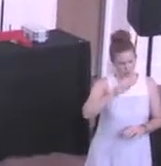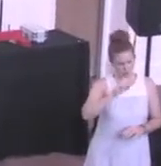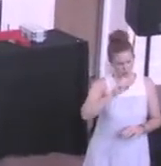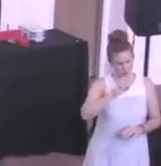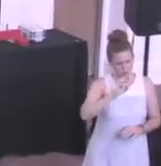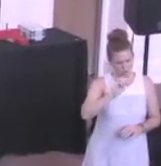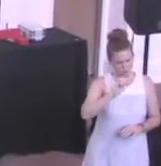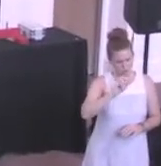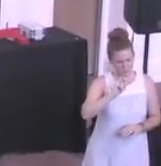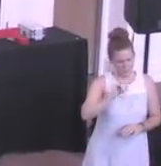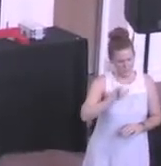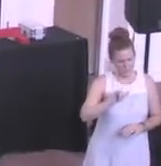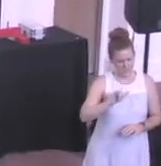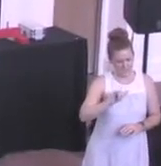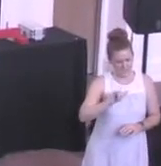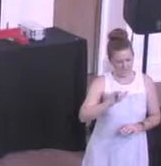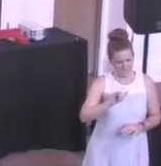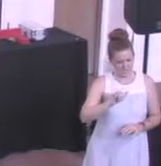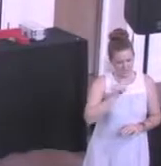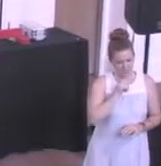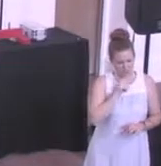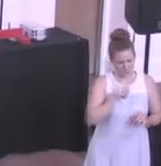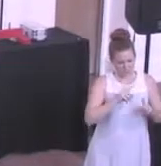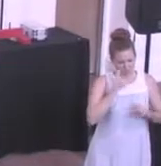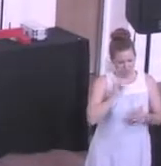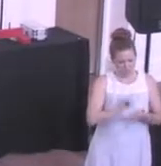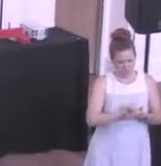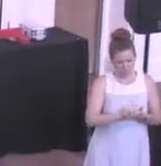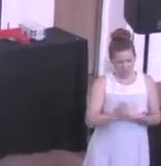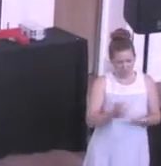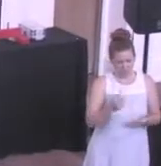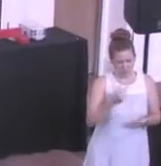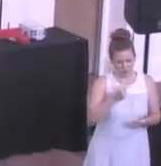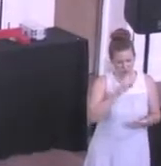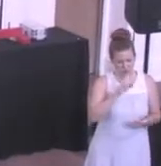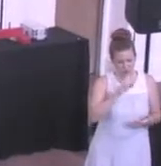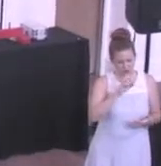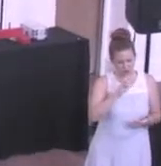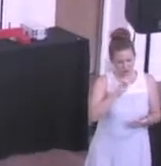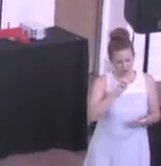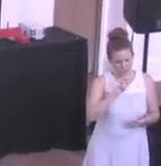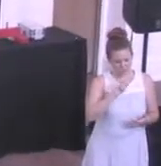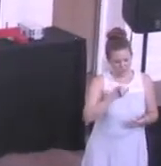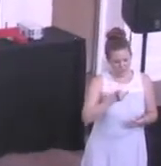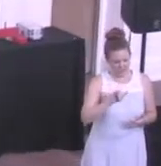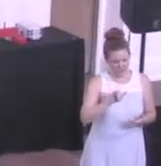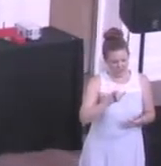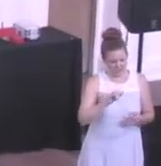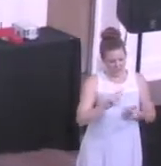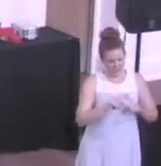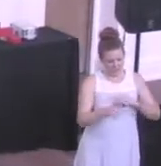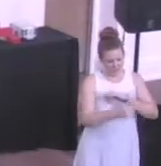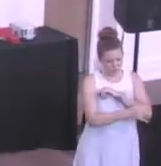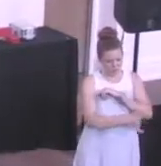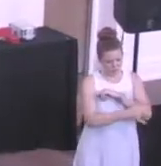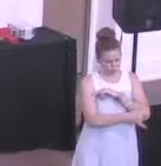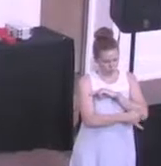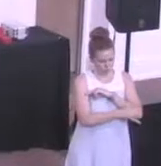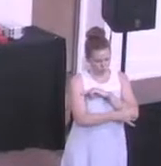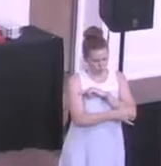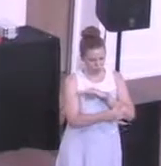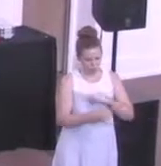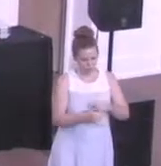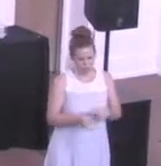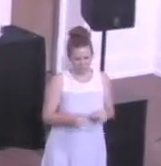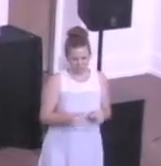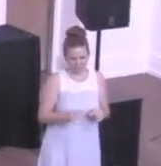year. And I went to a class, and this young lady, she stood up, she said, the greatest bondage that